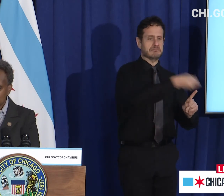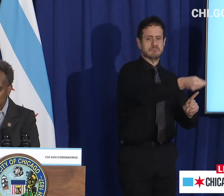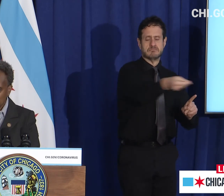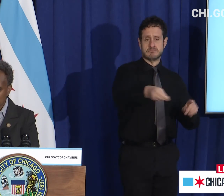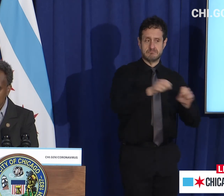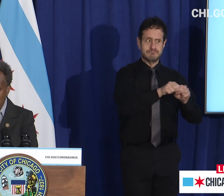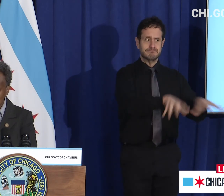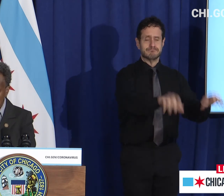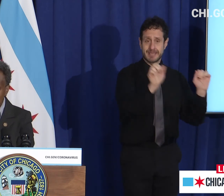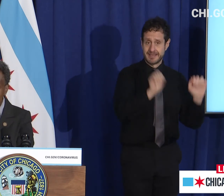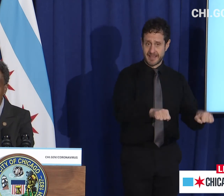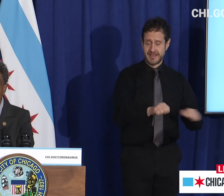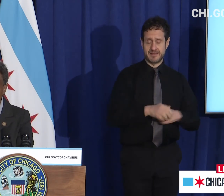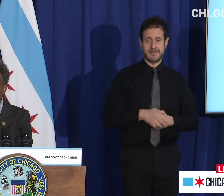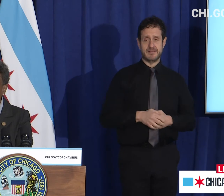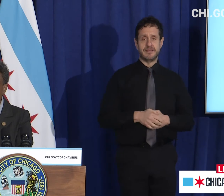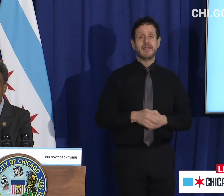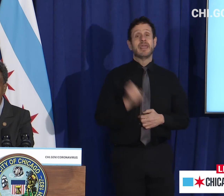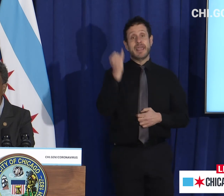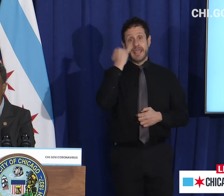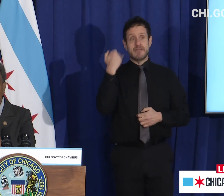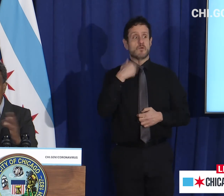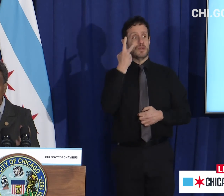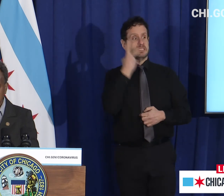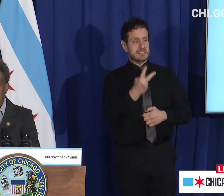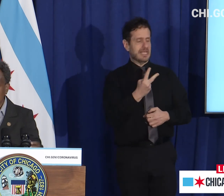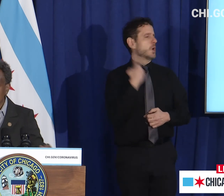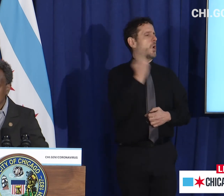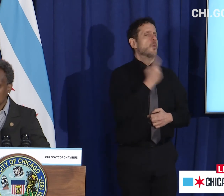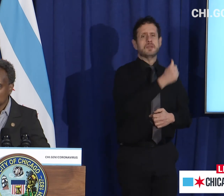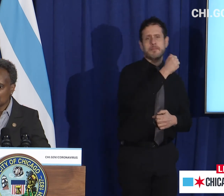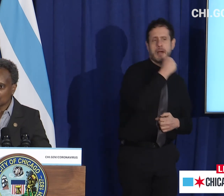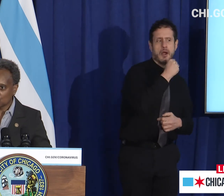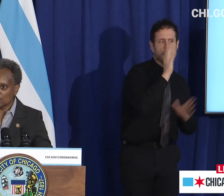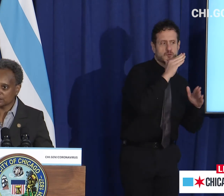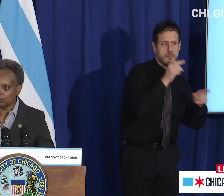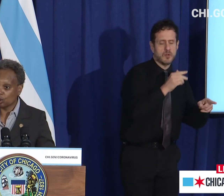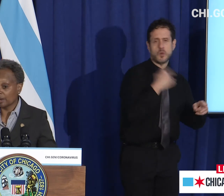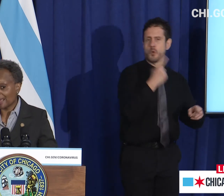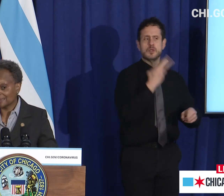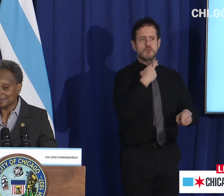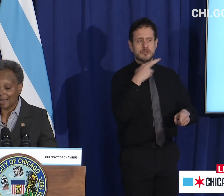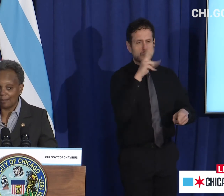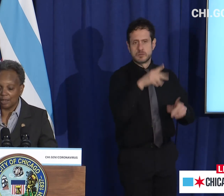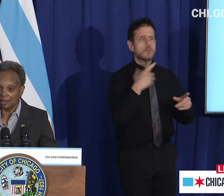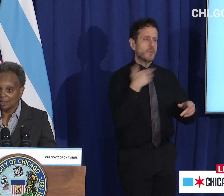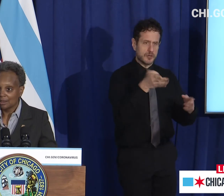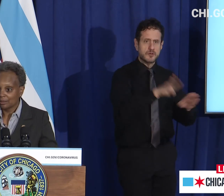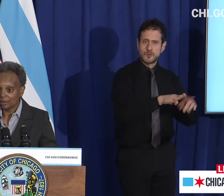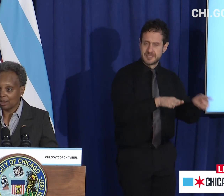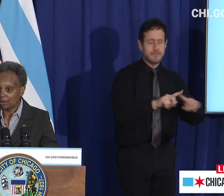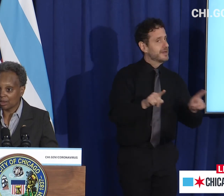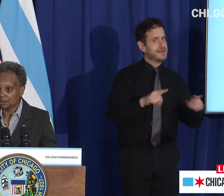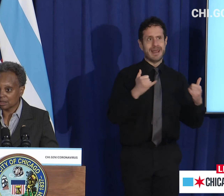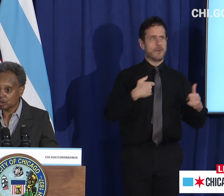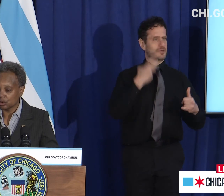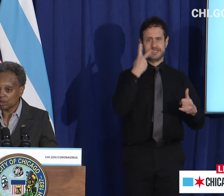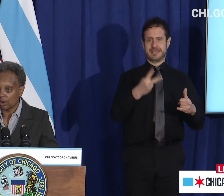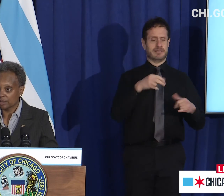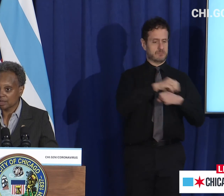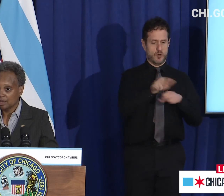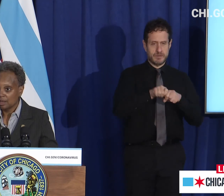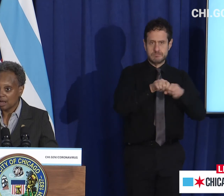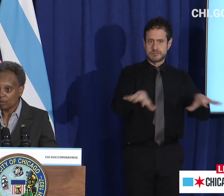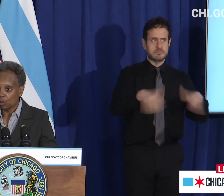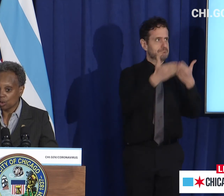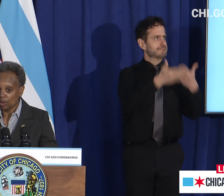we could address and mitigate against that, but we're just seeing it across the board, as is happening really all across the country and